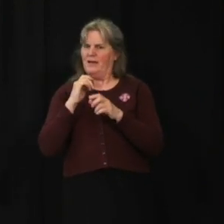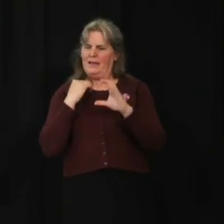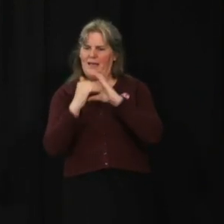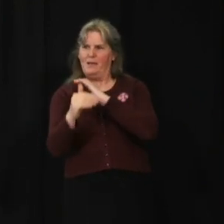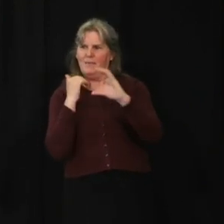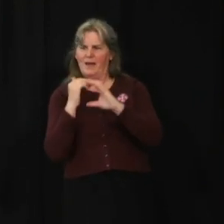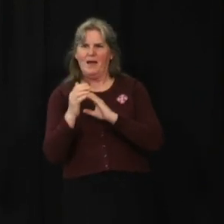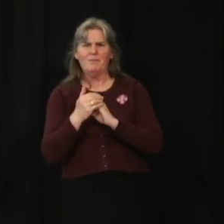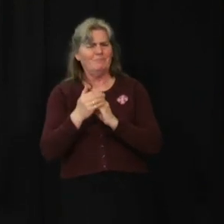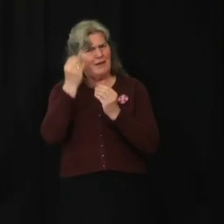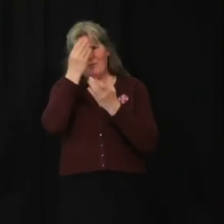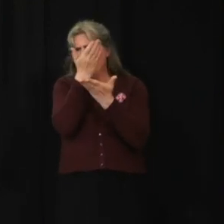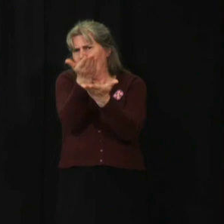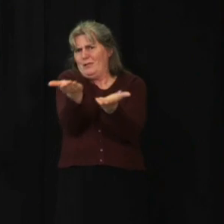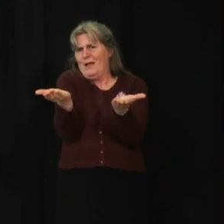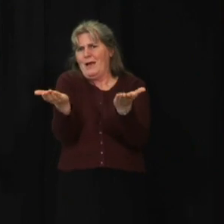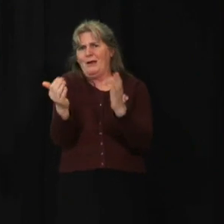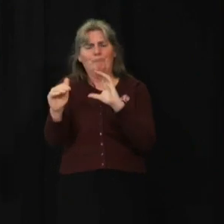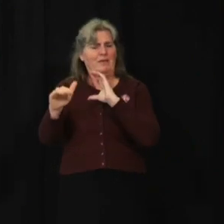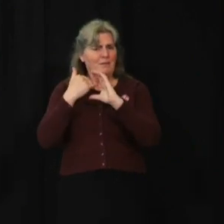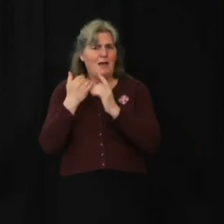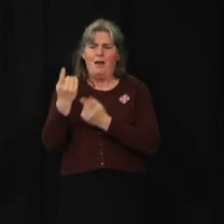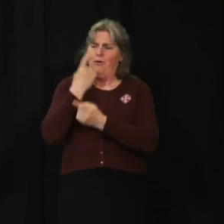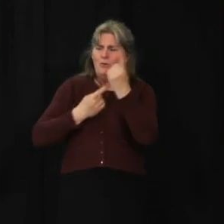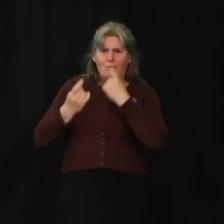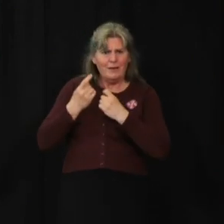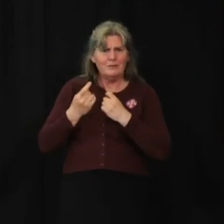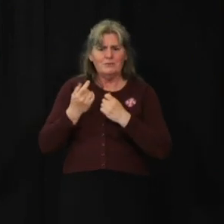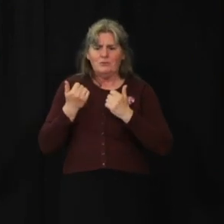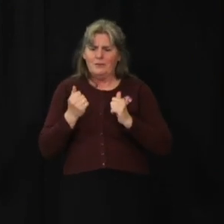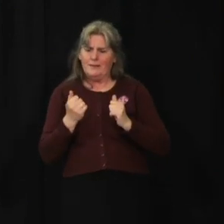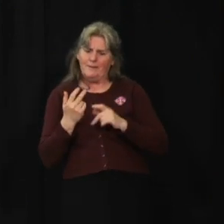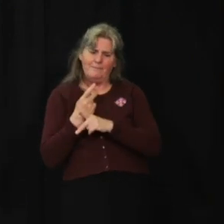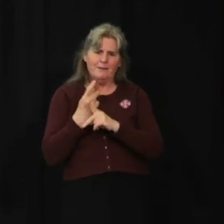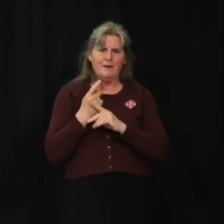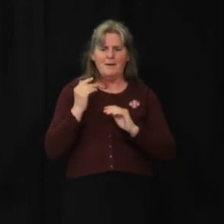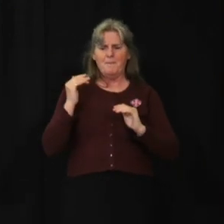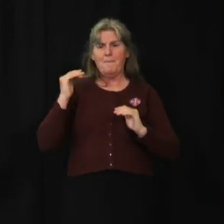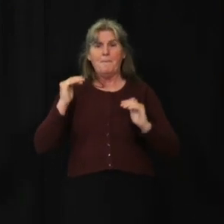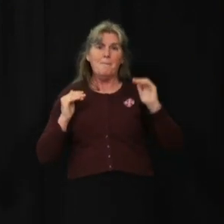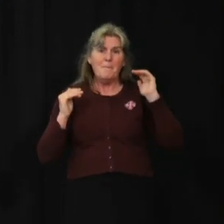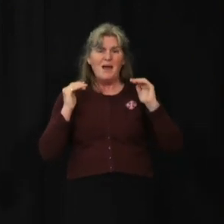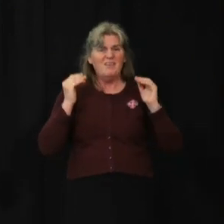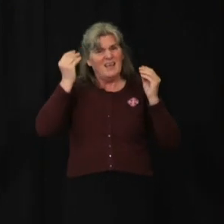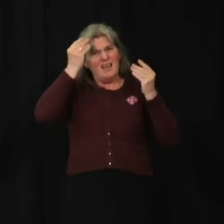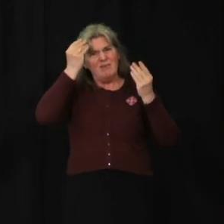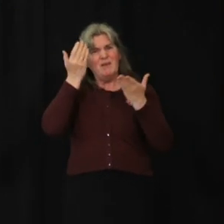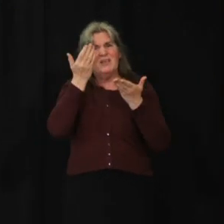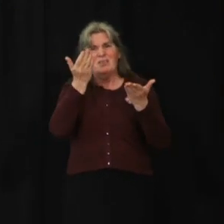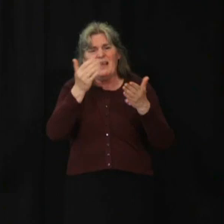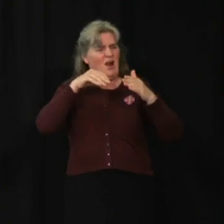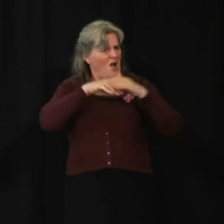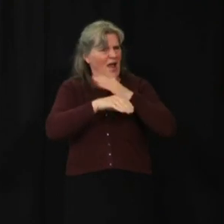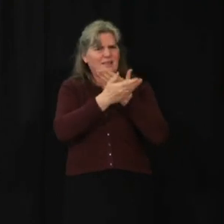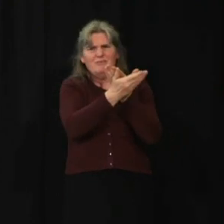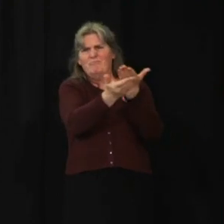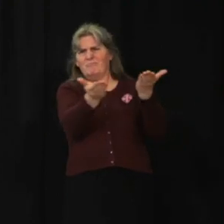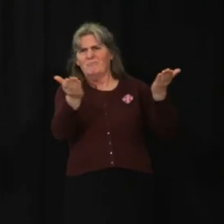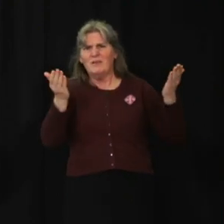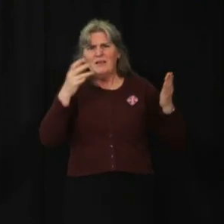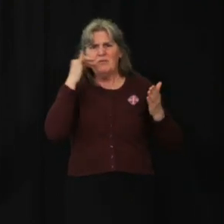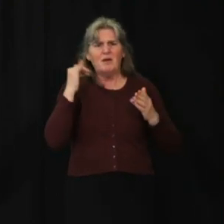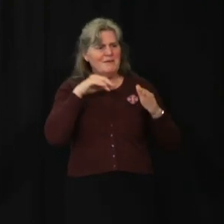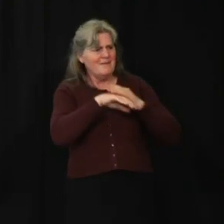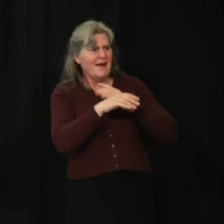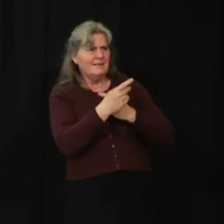enough information. So what we're trying to do is we're striking a balance. We're making sure that all the information that is readily available is out there for